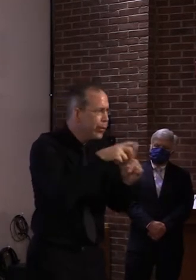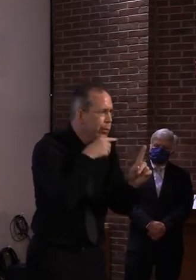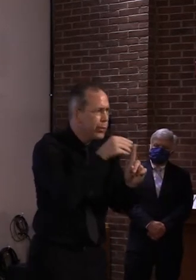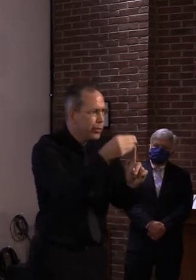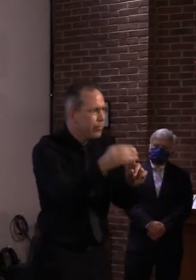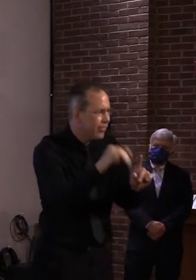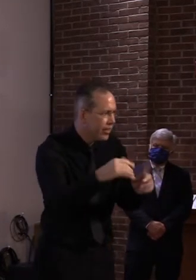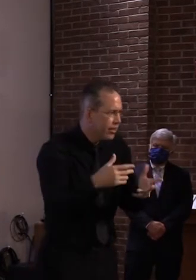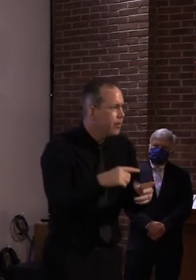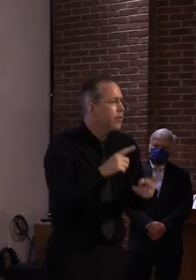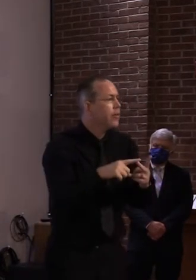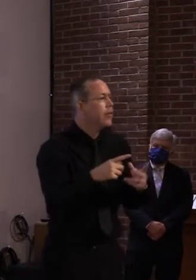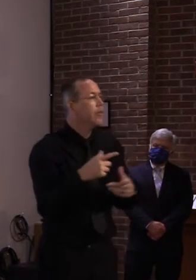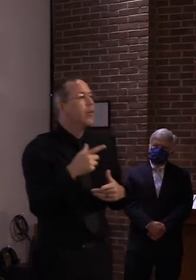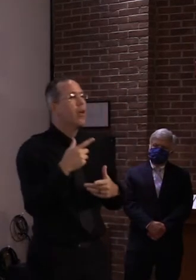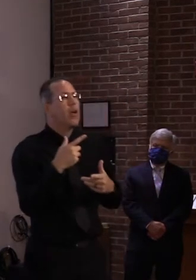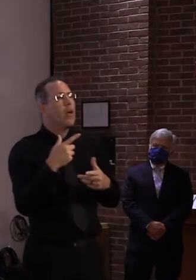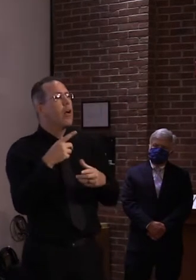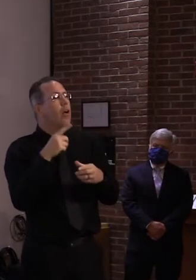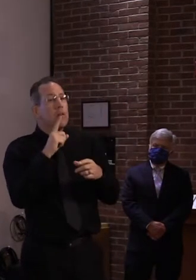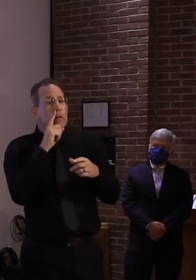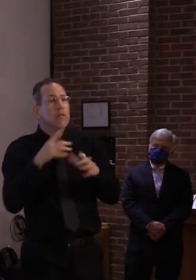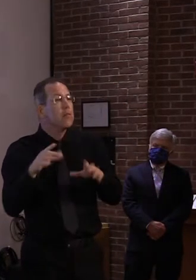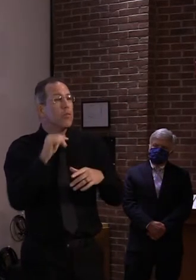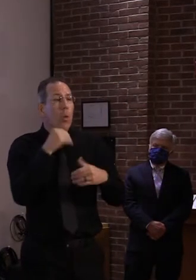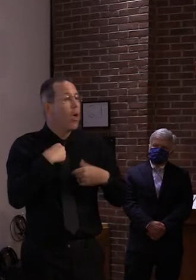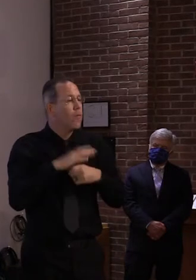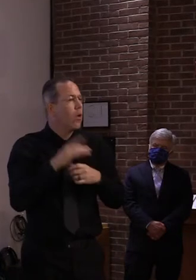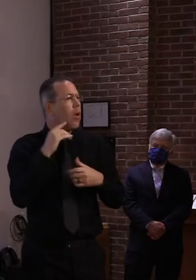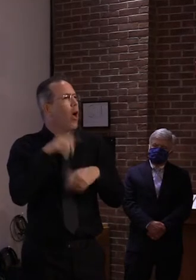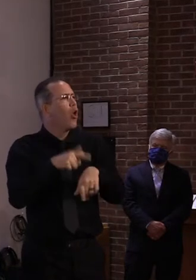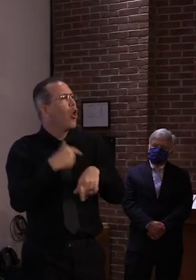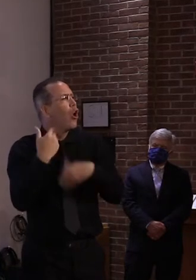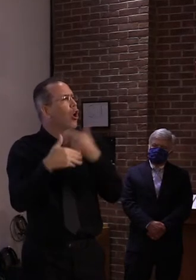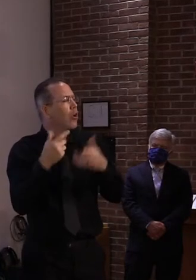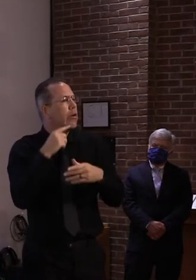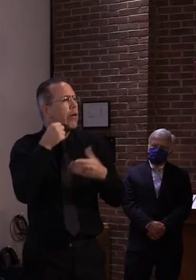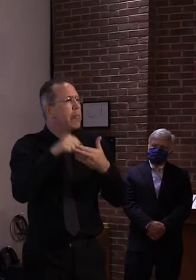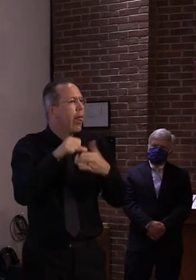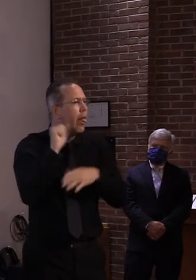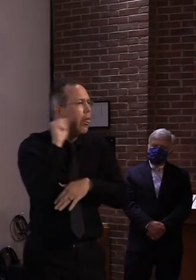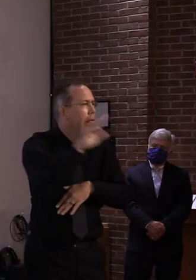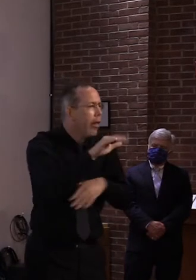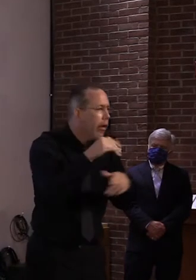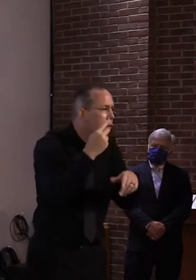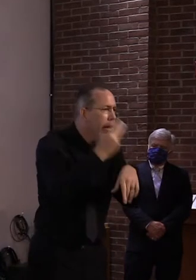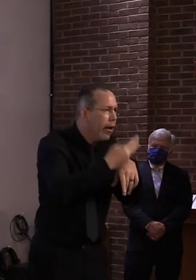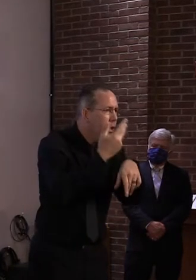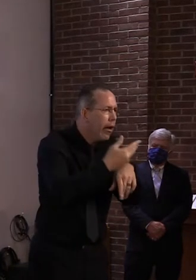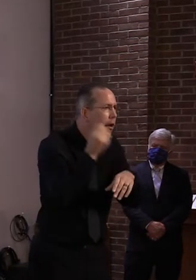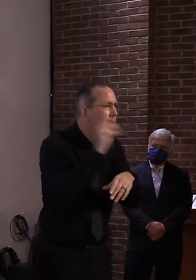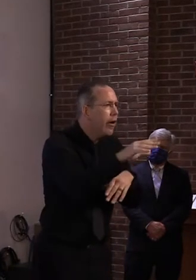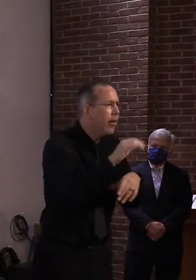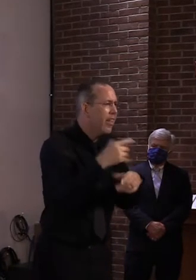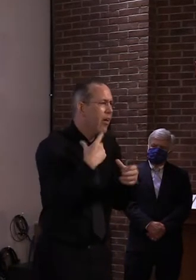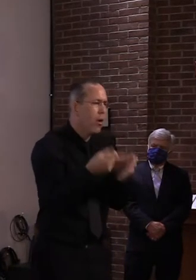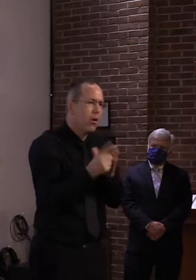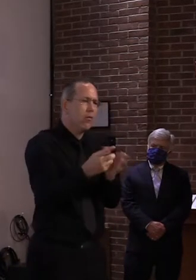result that are sometimes waiting days. So that's a big issue. One thing that we've done to remedy